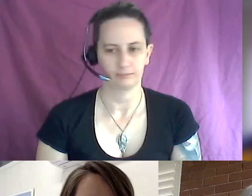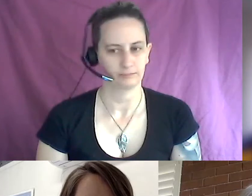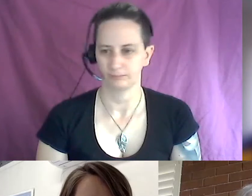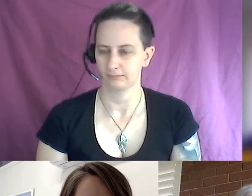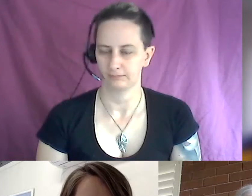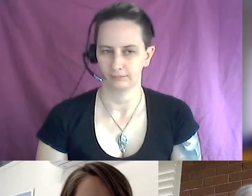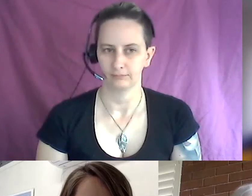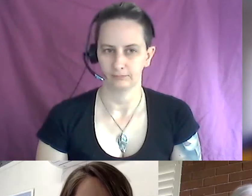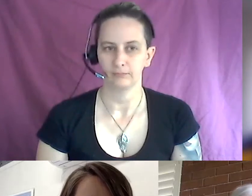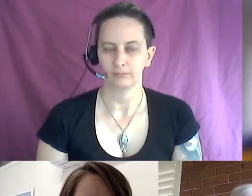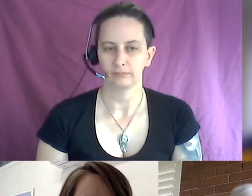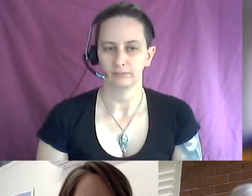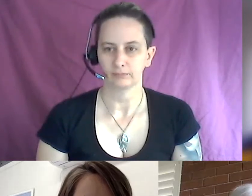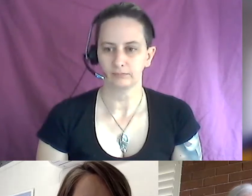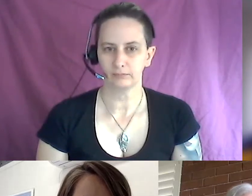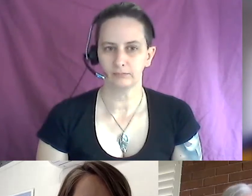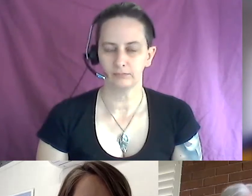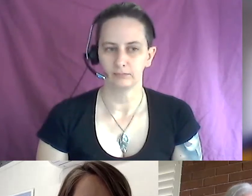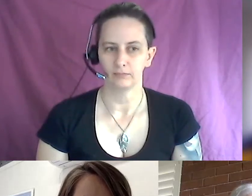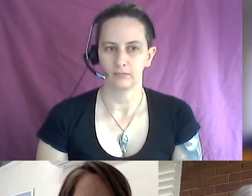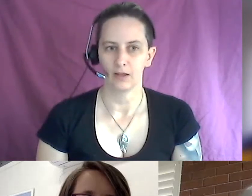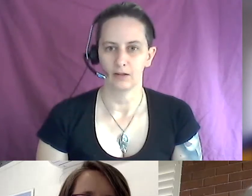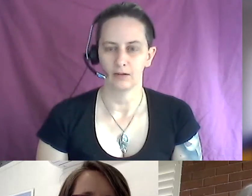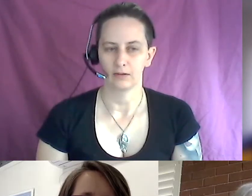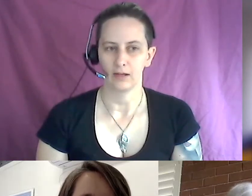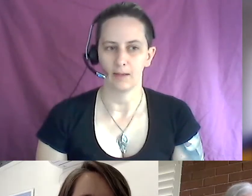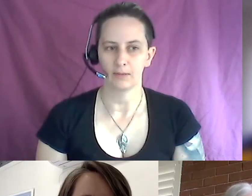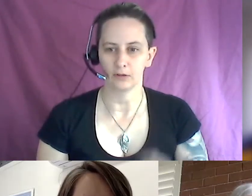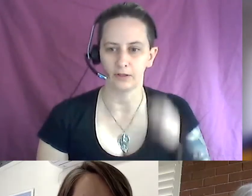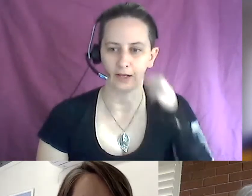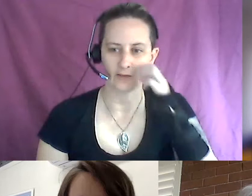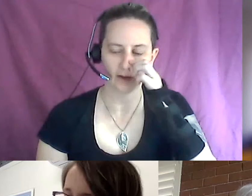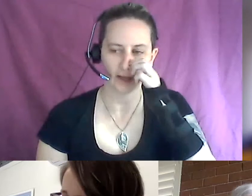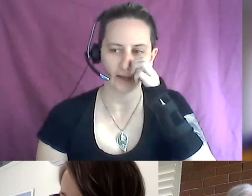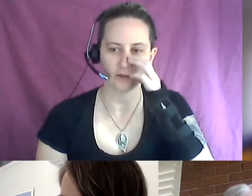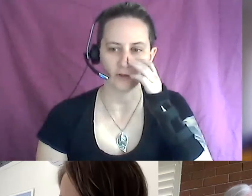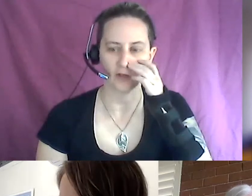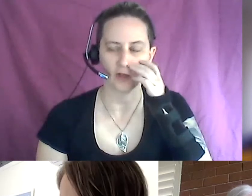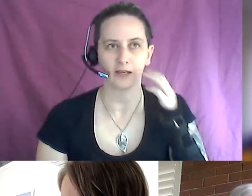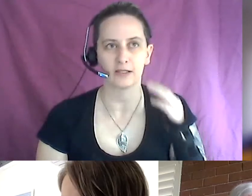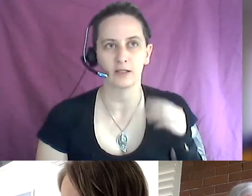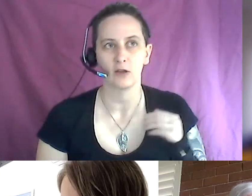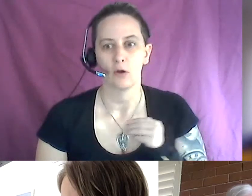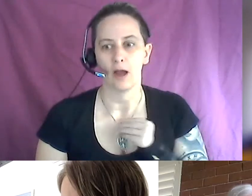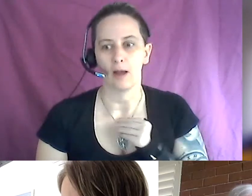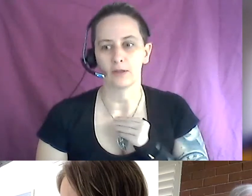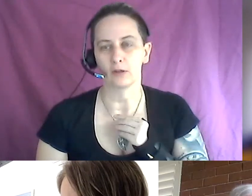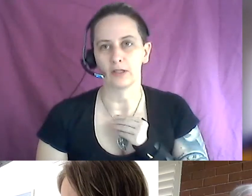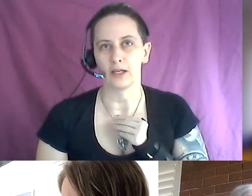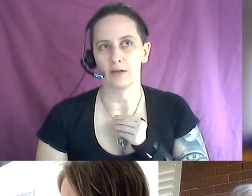community. It's not our role to do that. We have to be careful. Absolutely. And if I can add to that, I guess